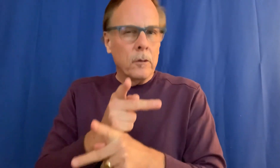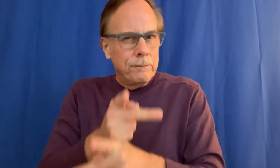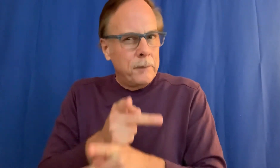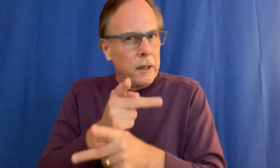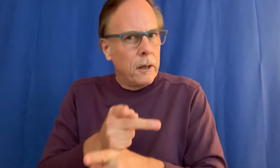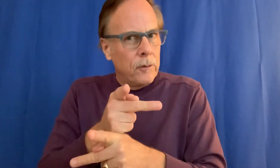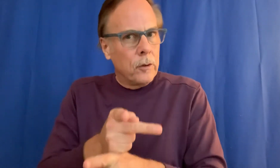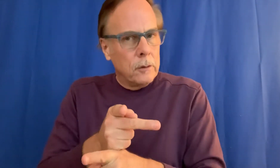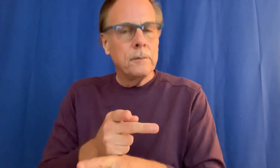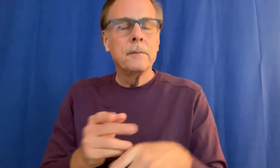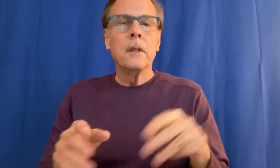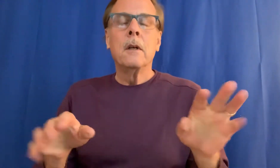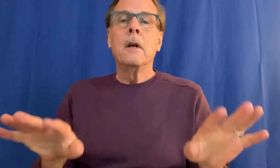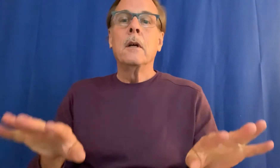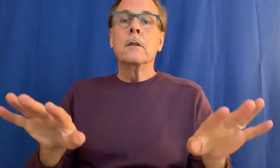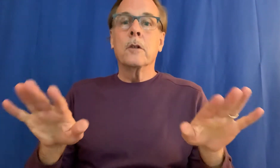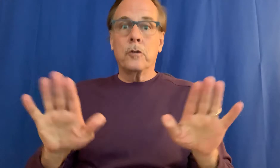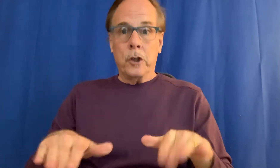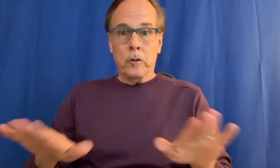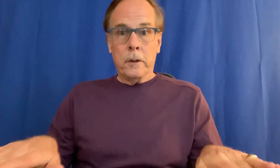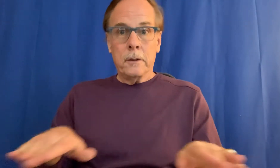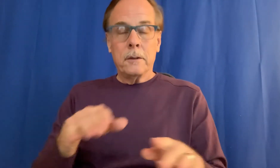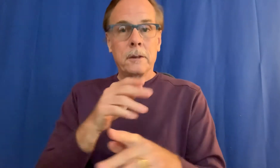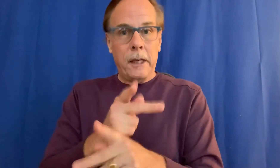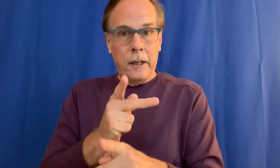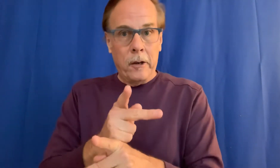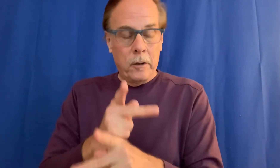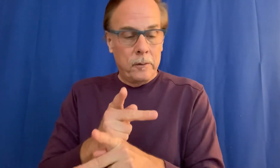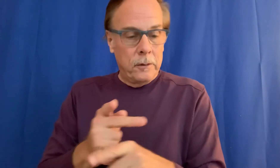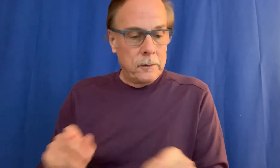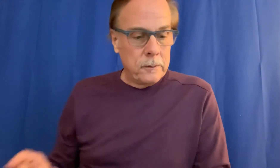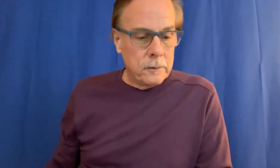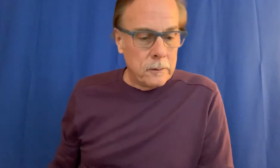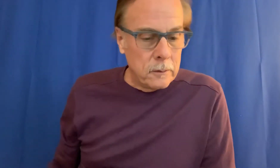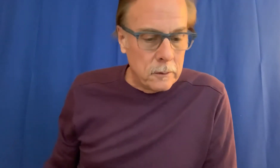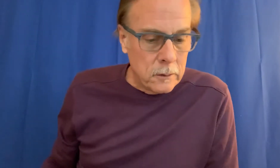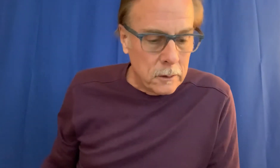Be careful. So children, take care of.